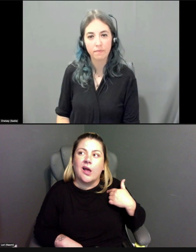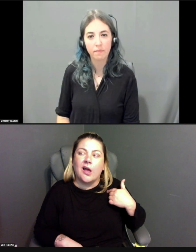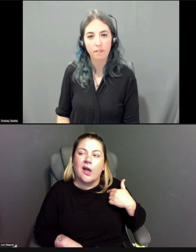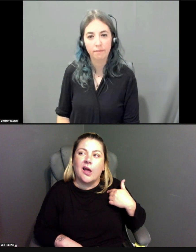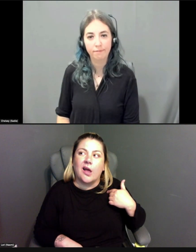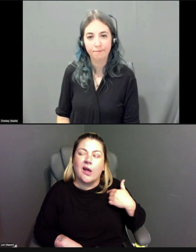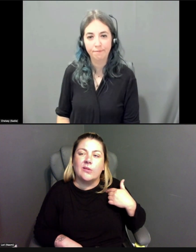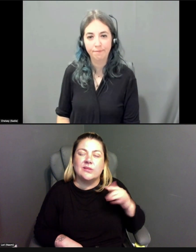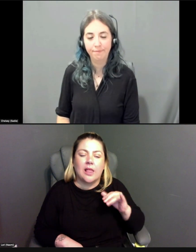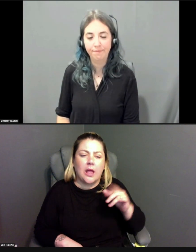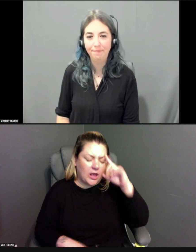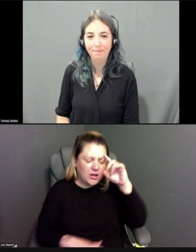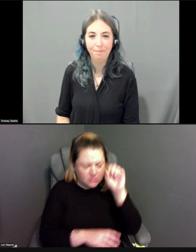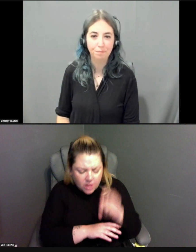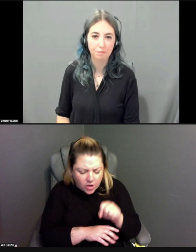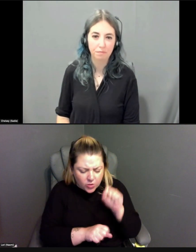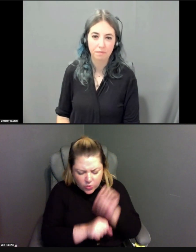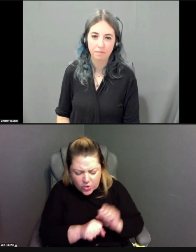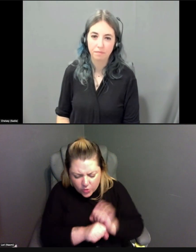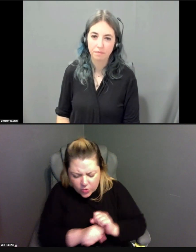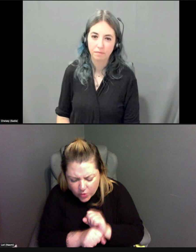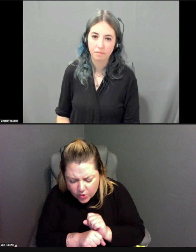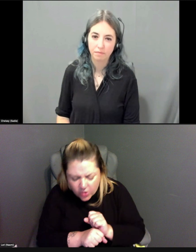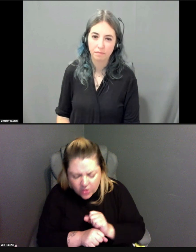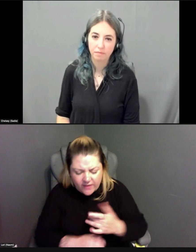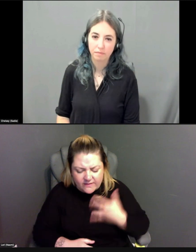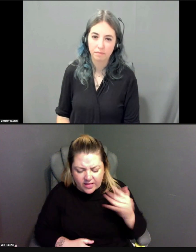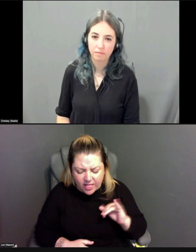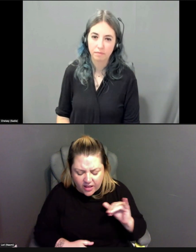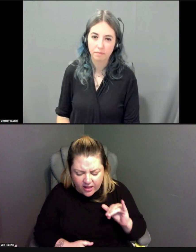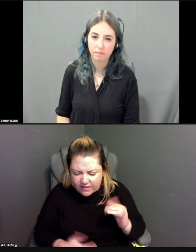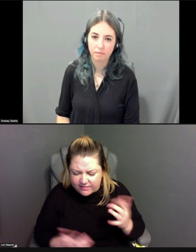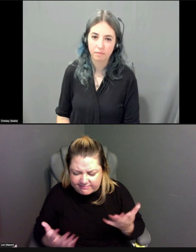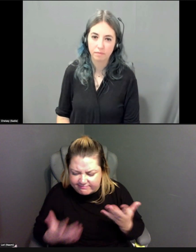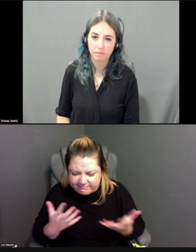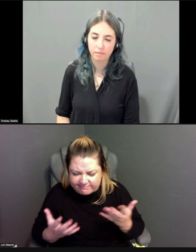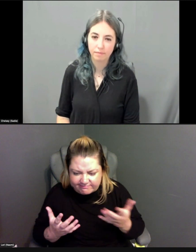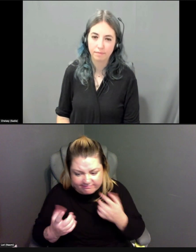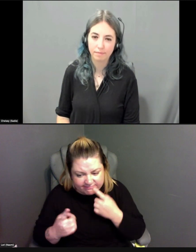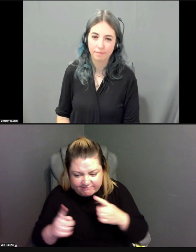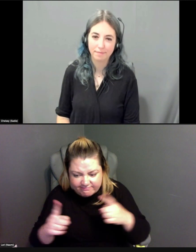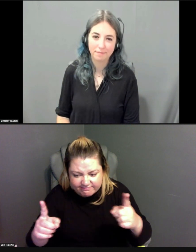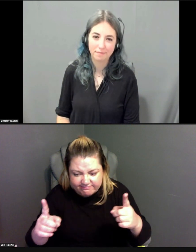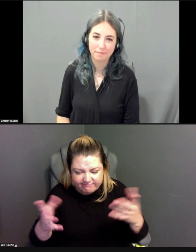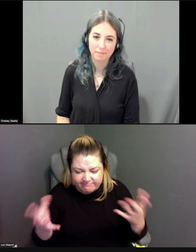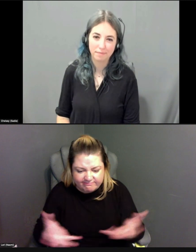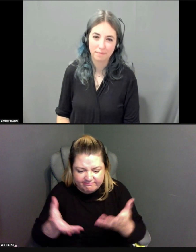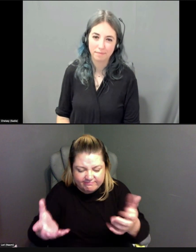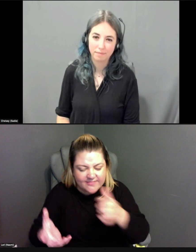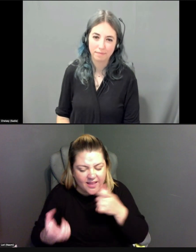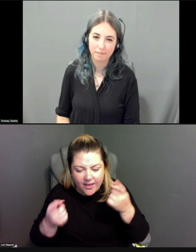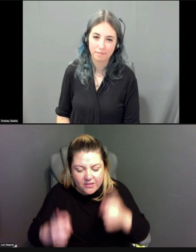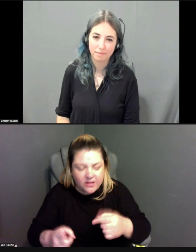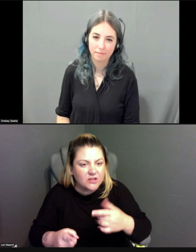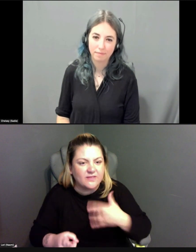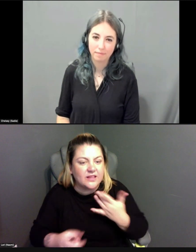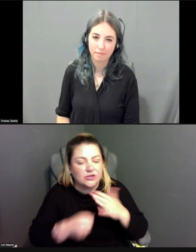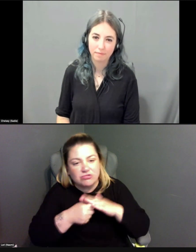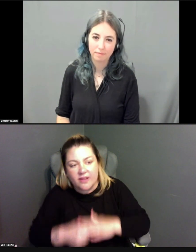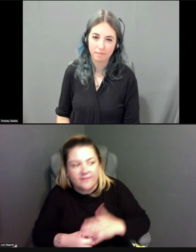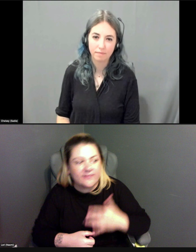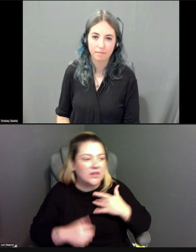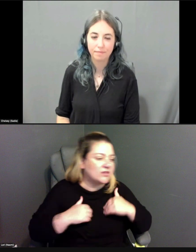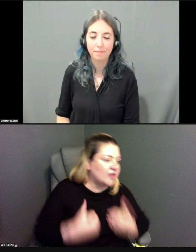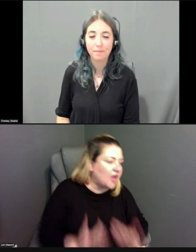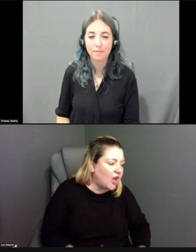like my head down, nose to the grindstone, and I kind of didn't feel like it was doing much for me. I was mostly just stressed out and tired.